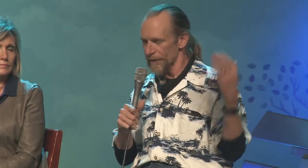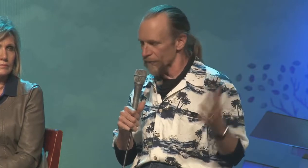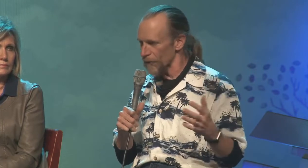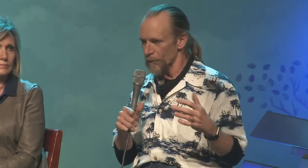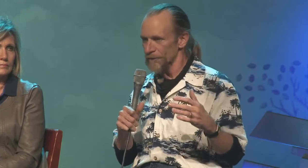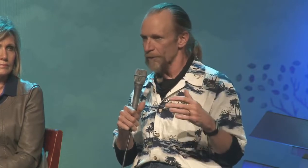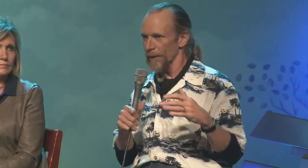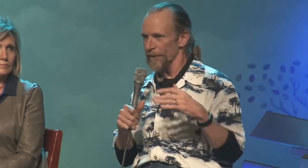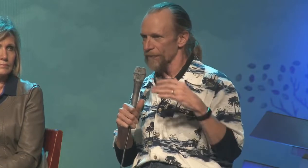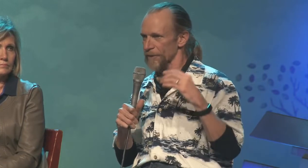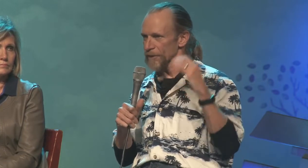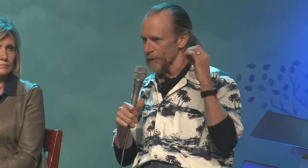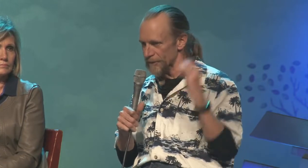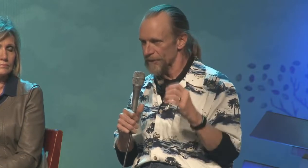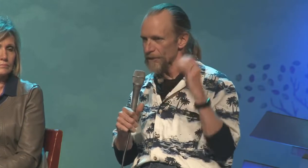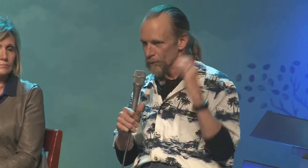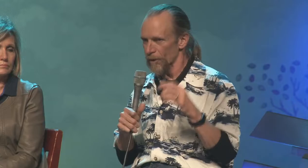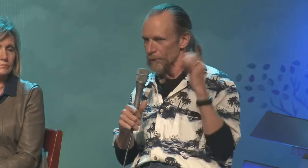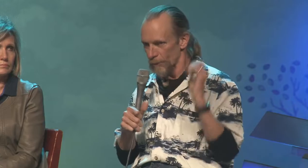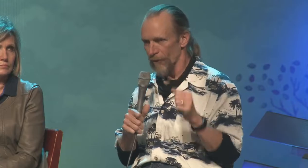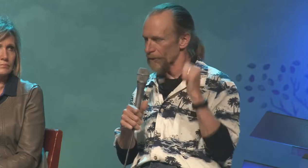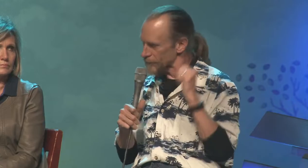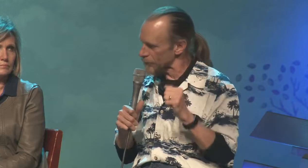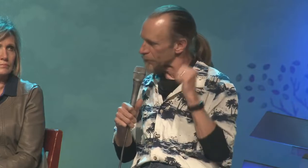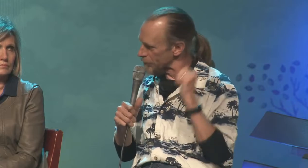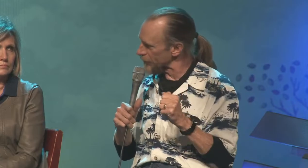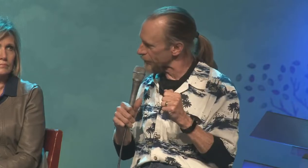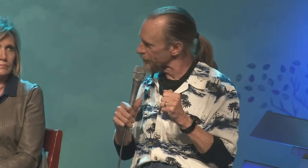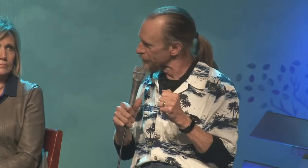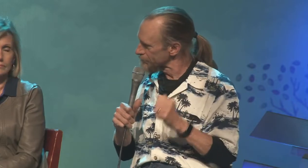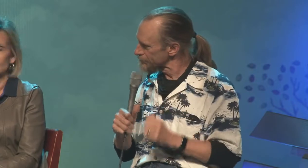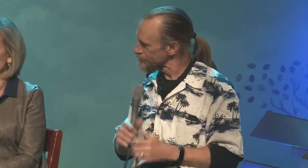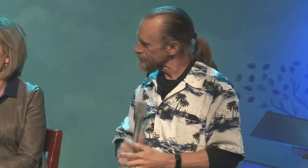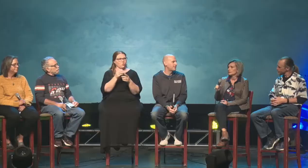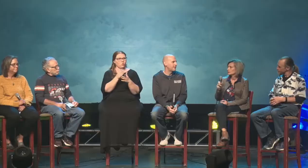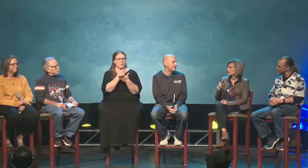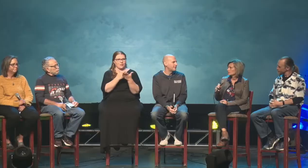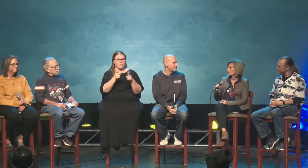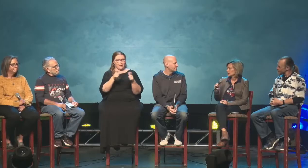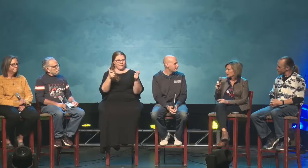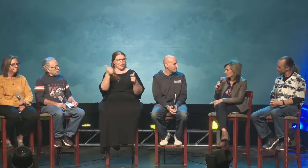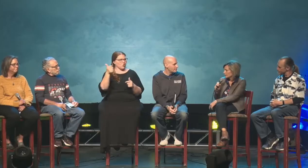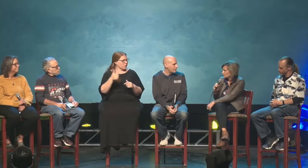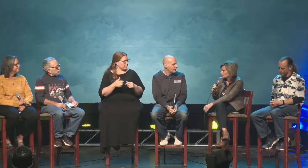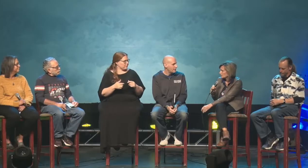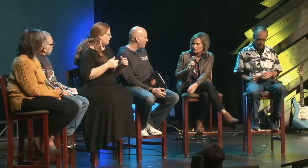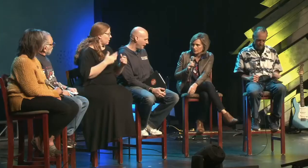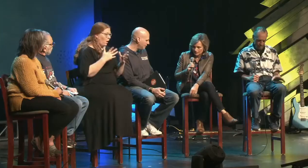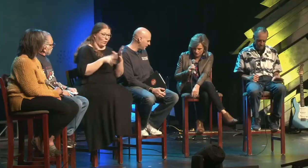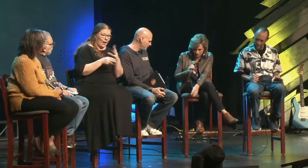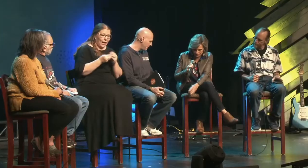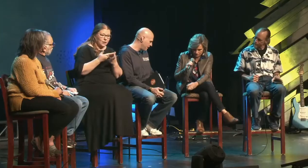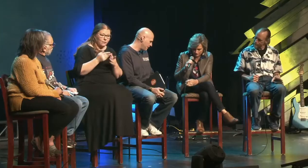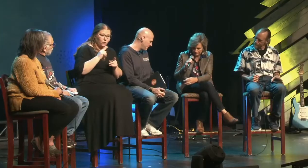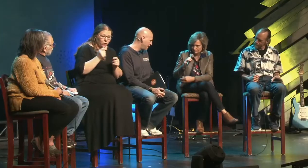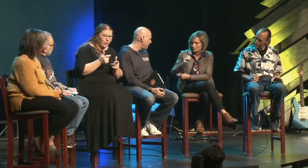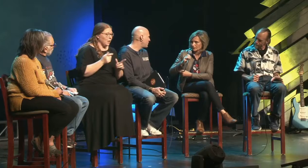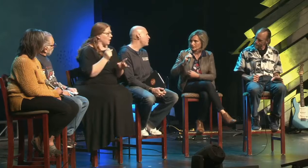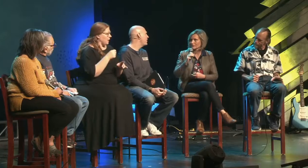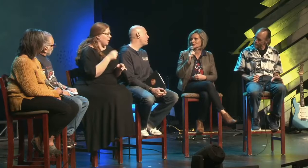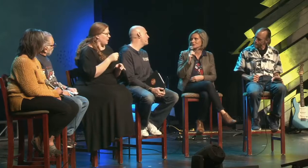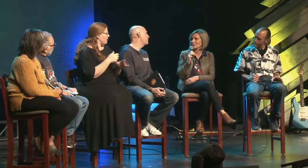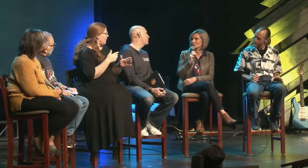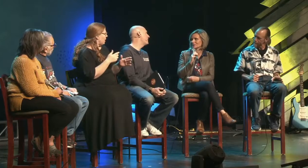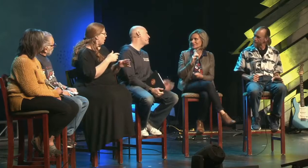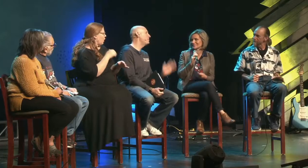I'll never know what the impact fully is, but I just want to be part of something bigger. That's great. Can I add something real quick? Absolutely. Too? I'm really Don't